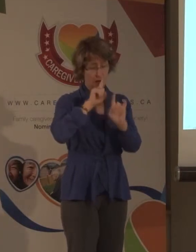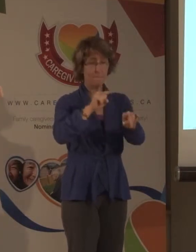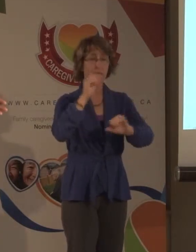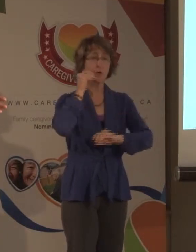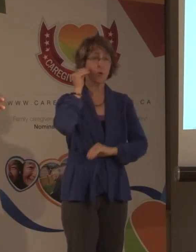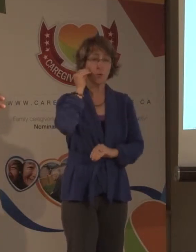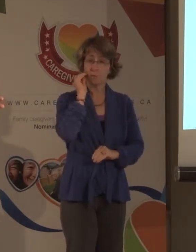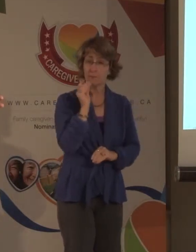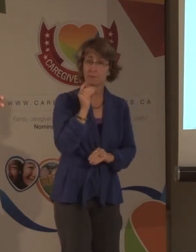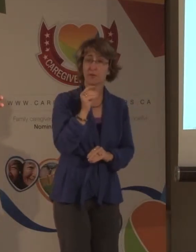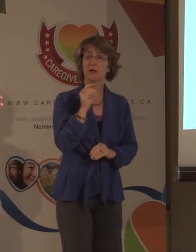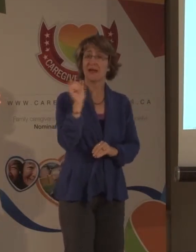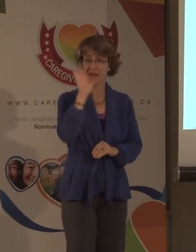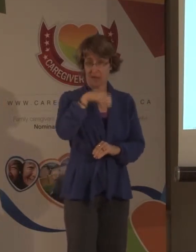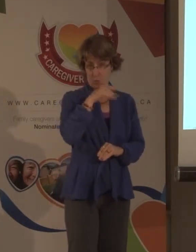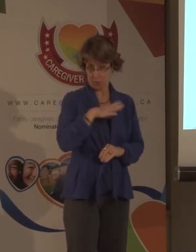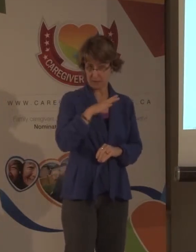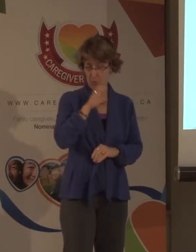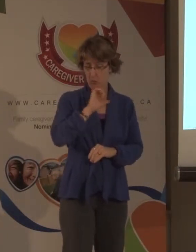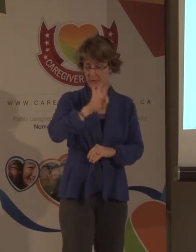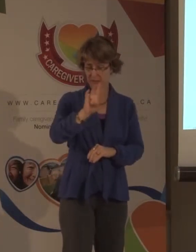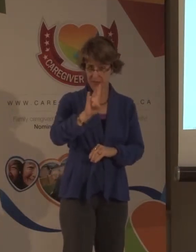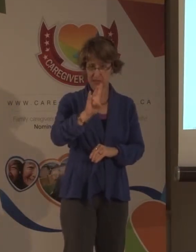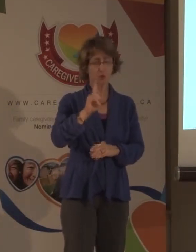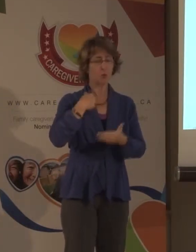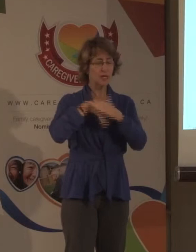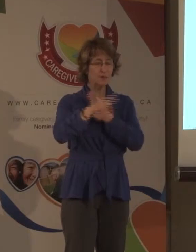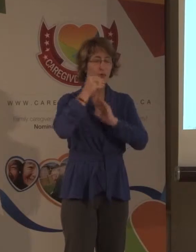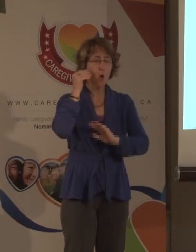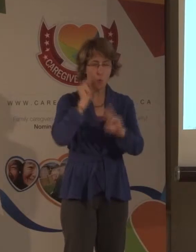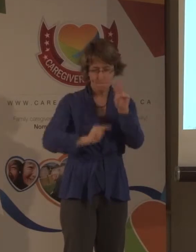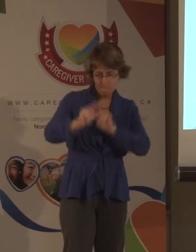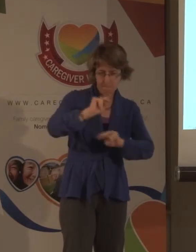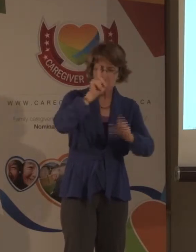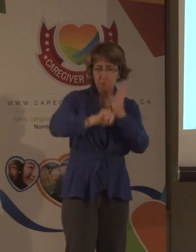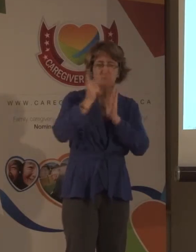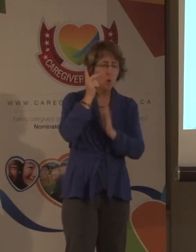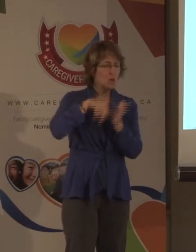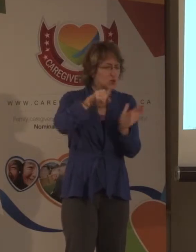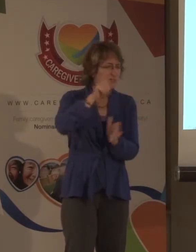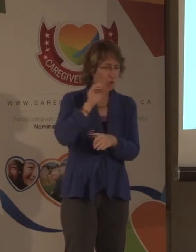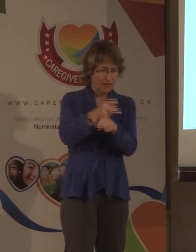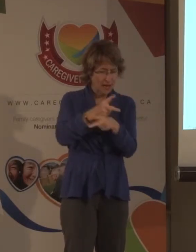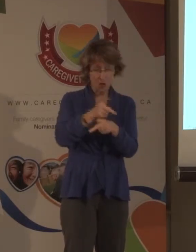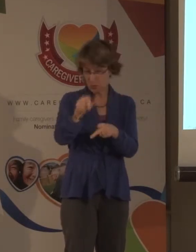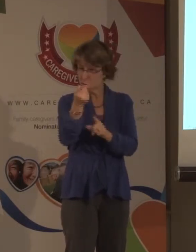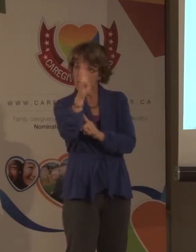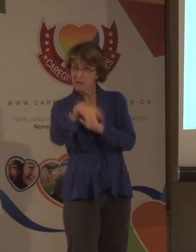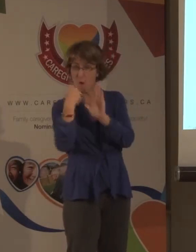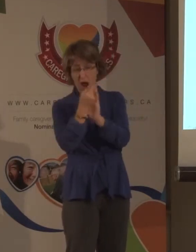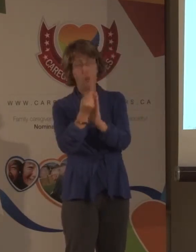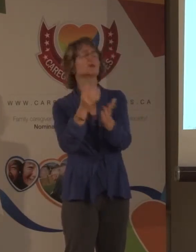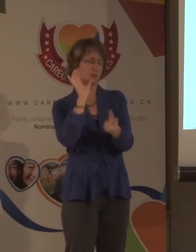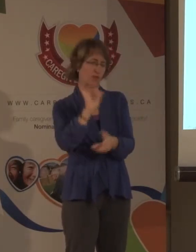home, like the 97-year-old, what is it that we need to do for her care? She needs 24-hour care, so we